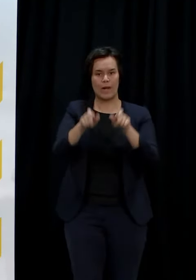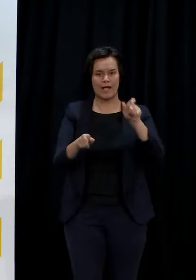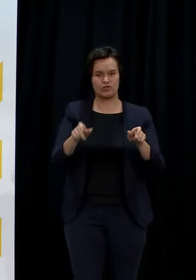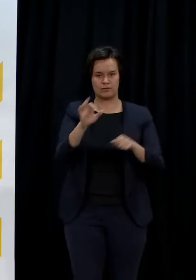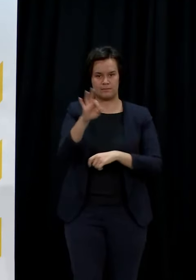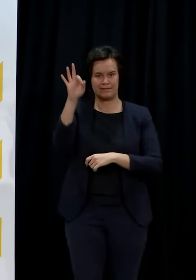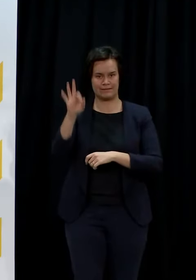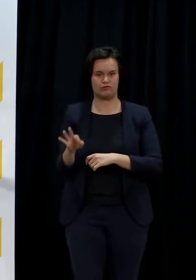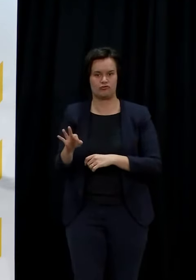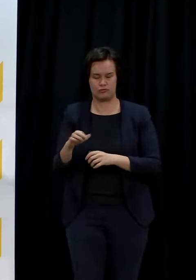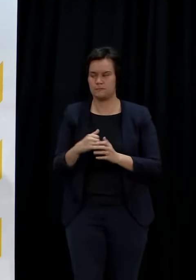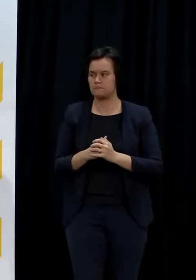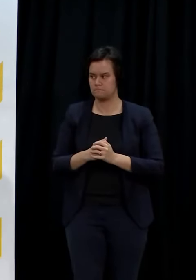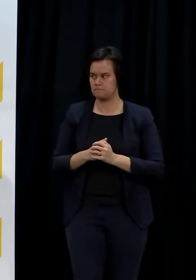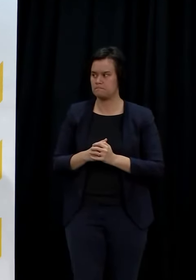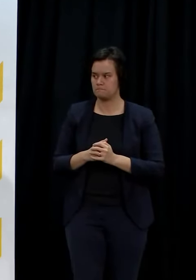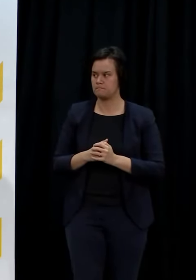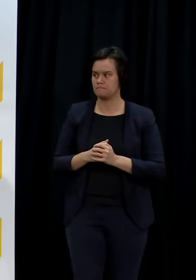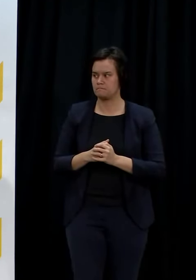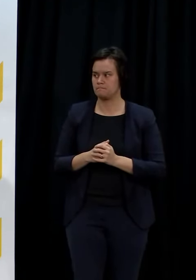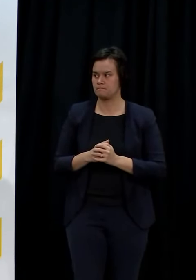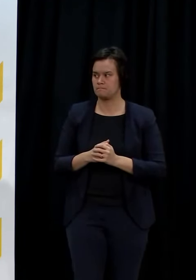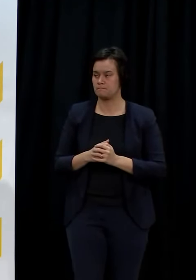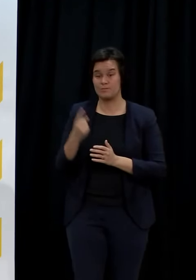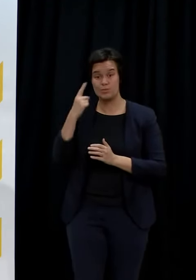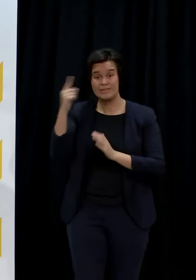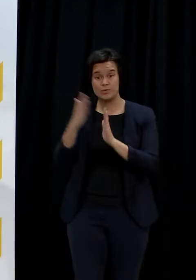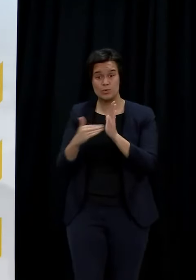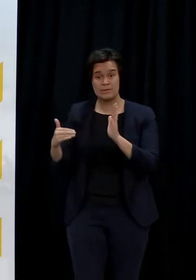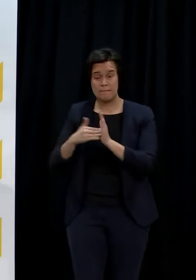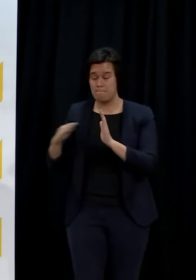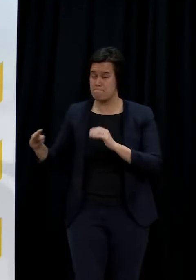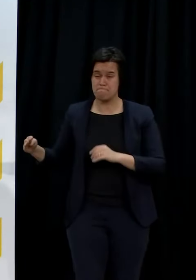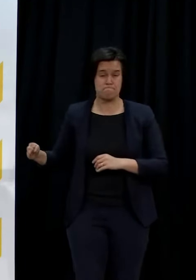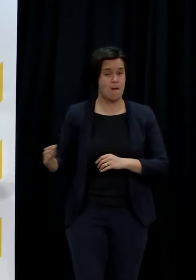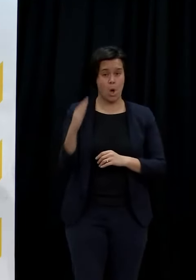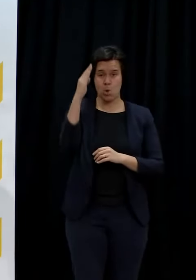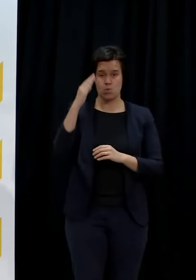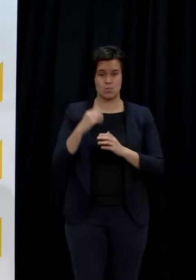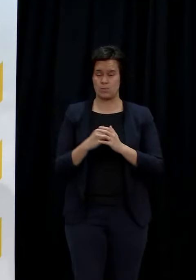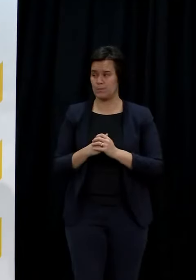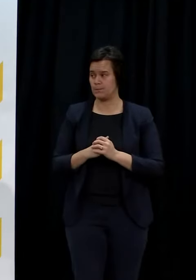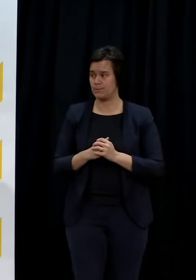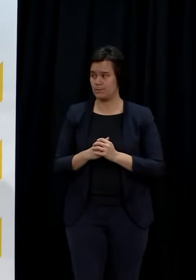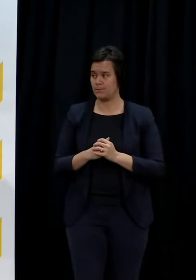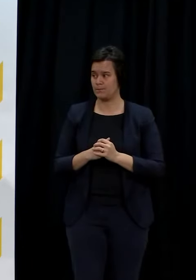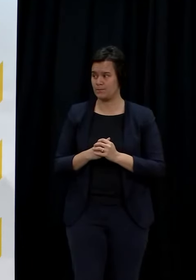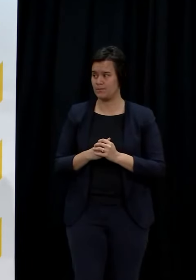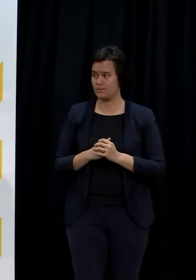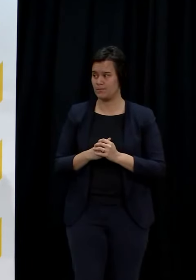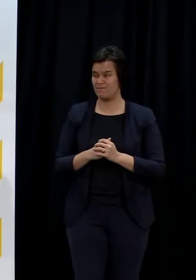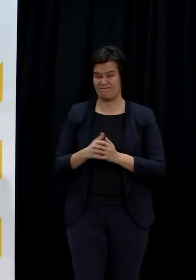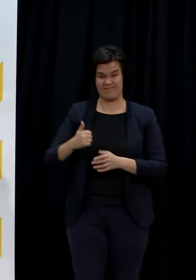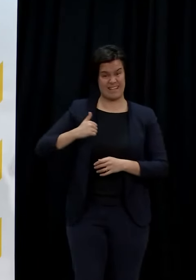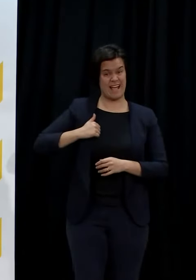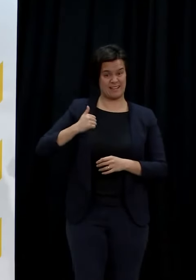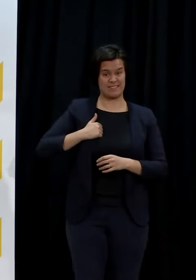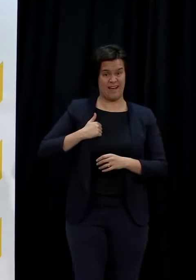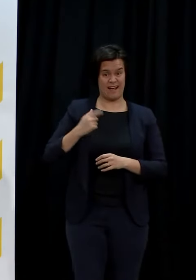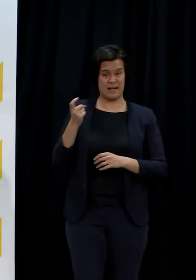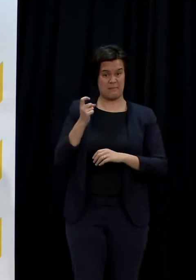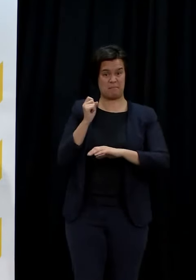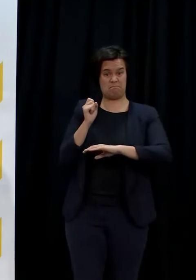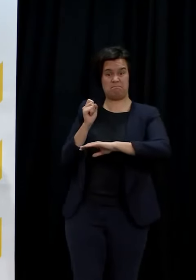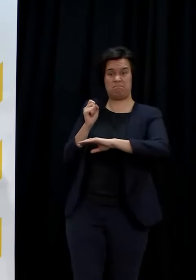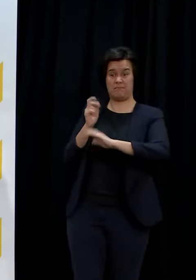can just see New Zealand skyrocketing and in contention at the moment to beat some of the peaks of Canada.